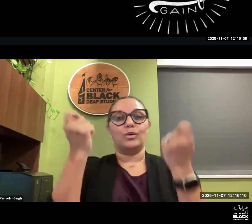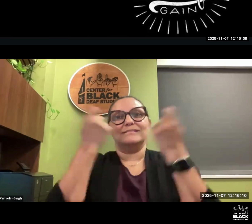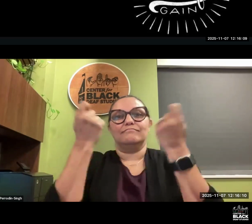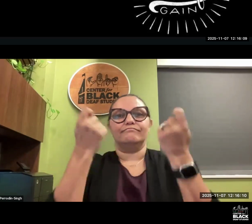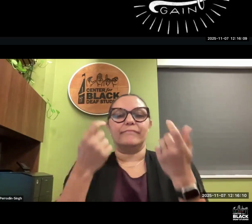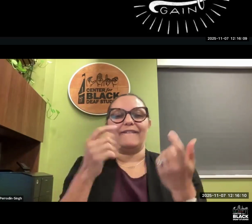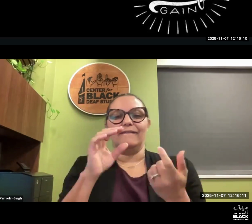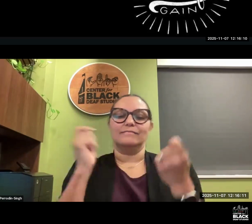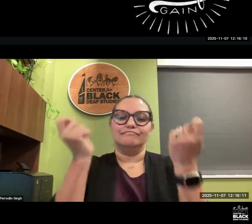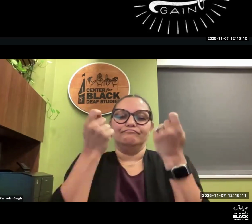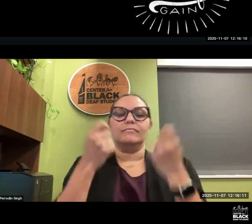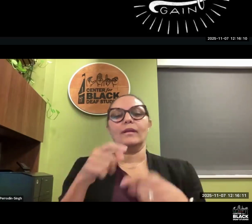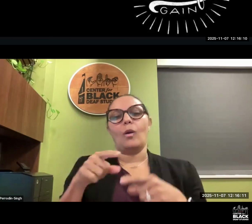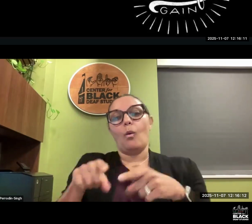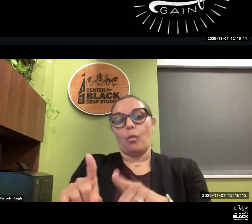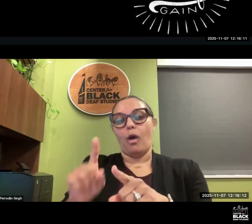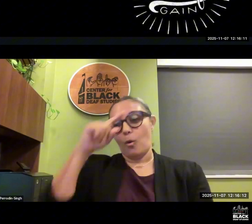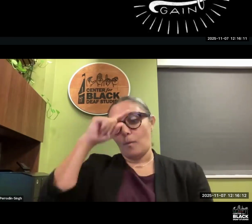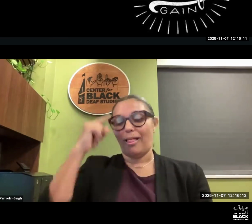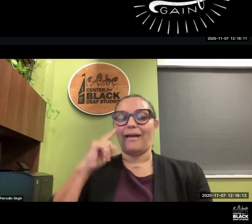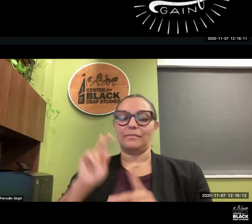within the Black deaf community.